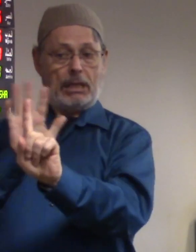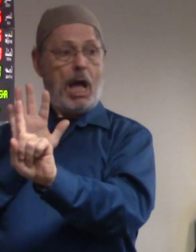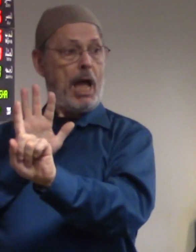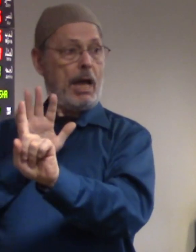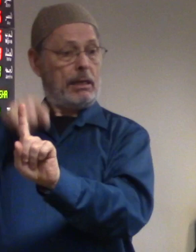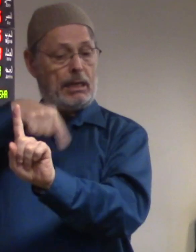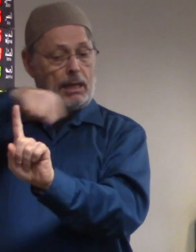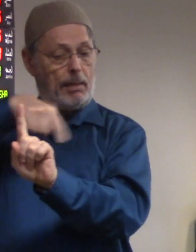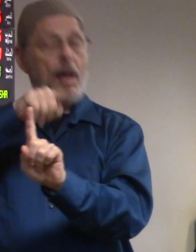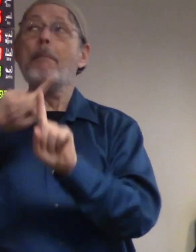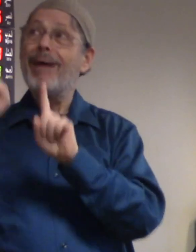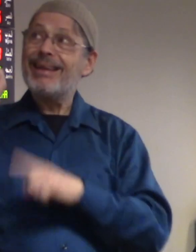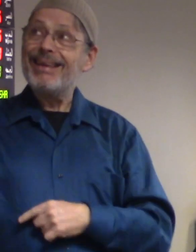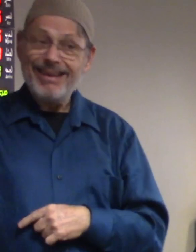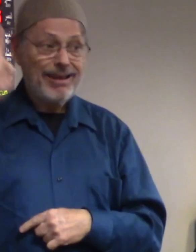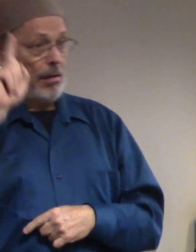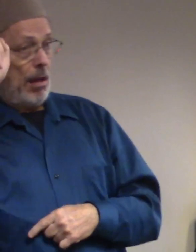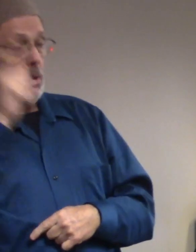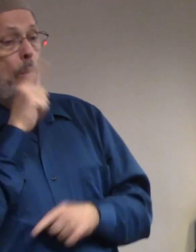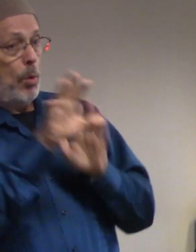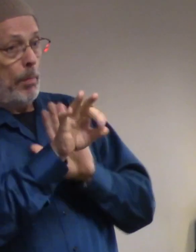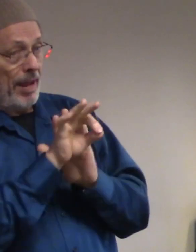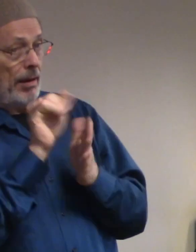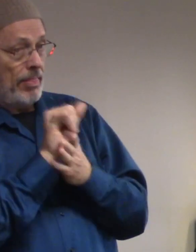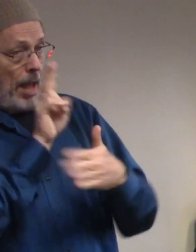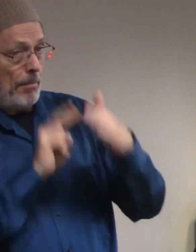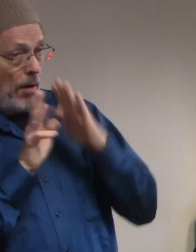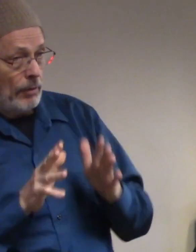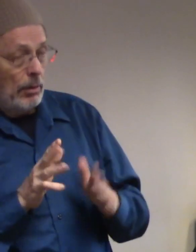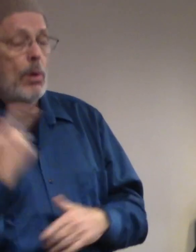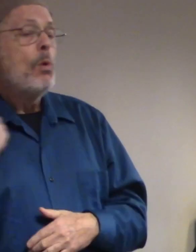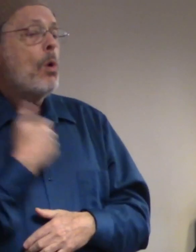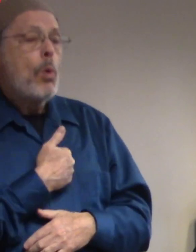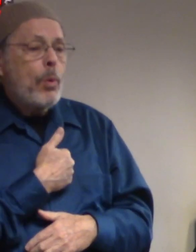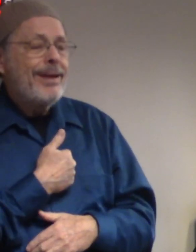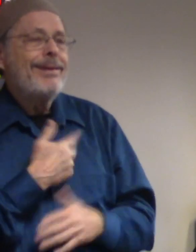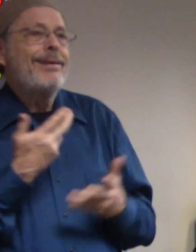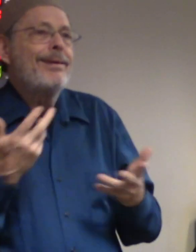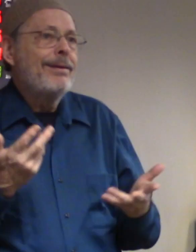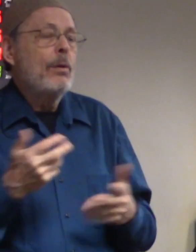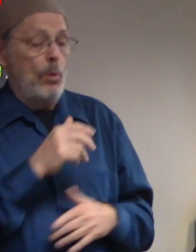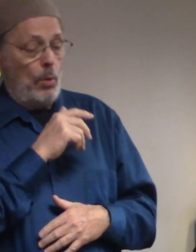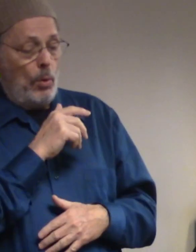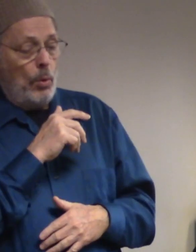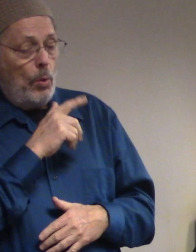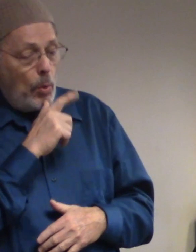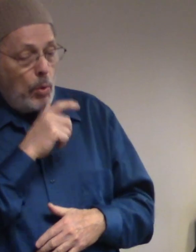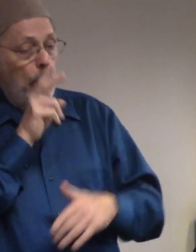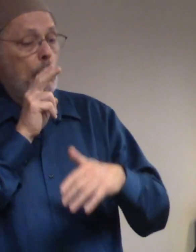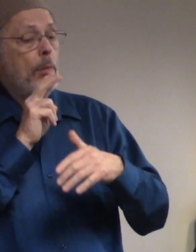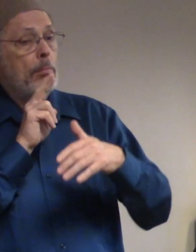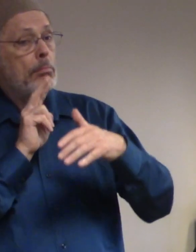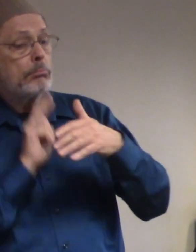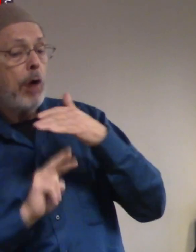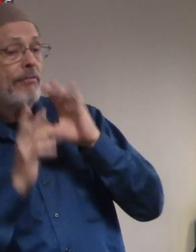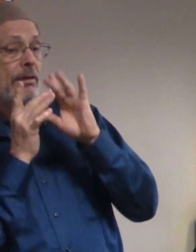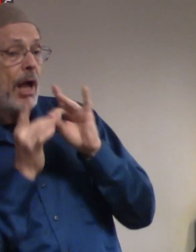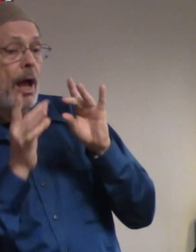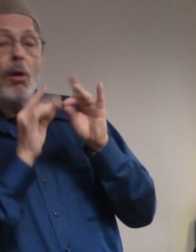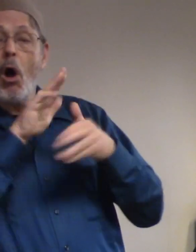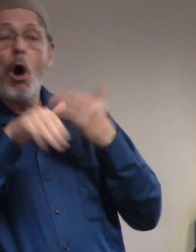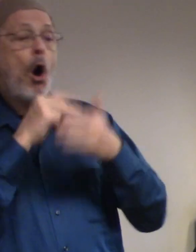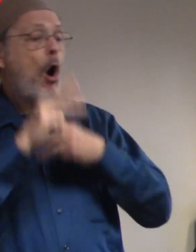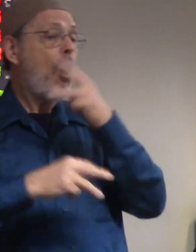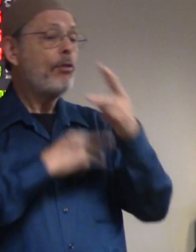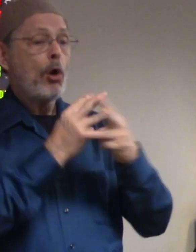ta'ala that picked the Prophet sallallahu alayhi wa sallam. It is not us that prophesies the Prophet sallallahu alayhi wa sallam in all the world scriptures until